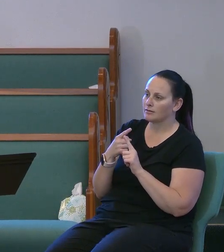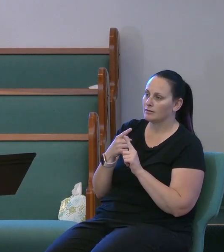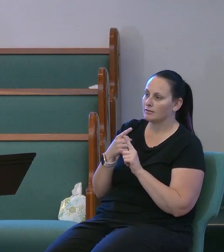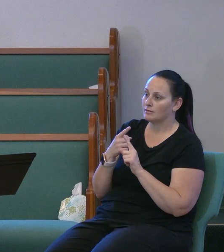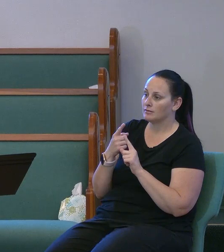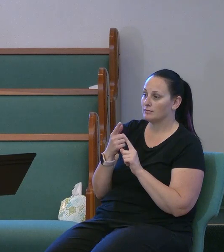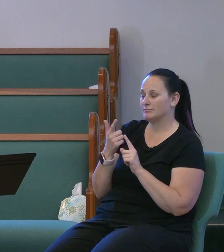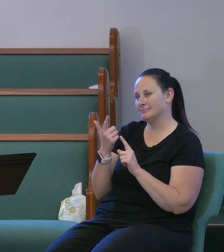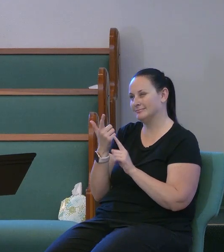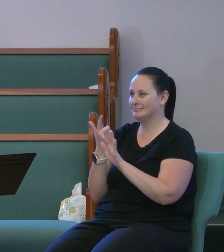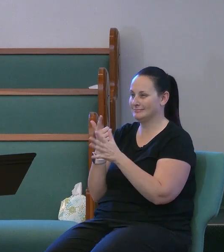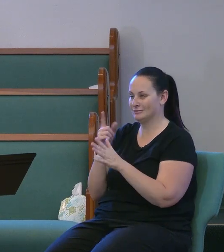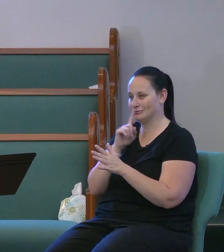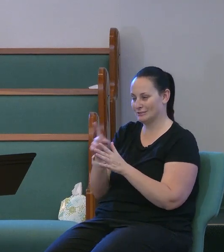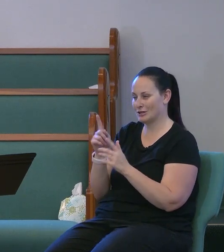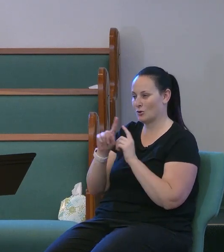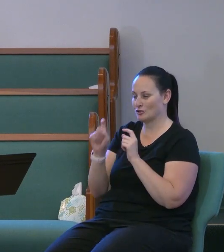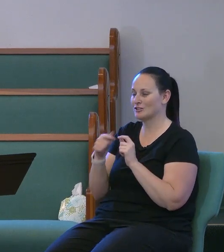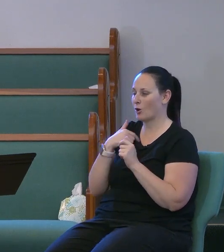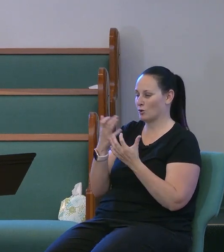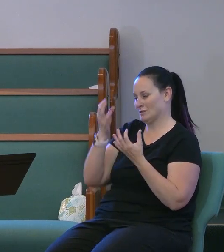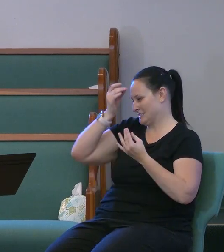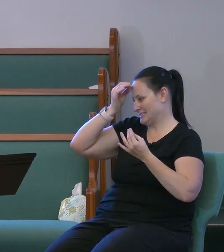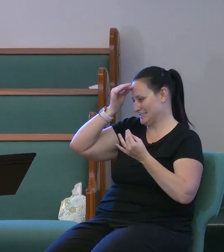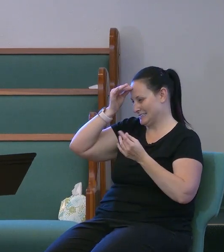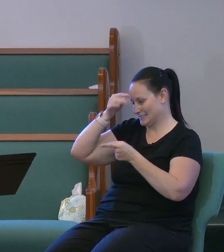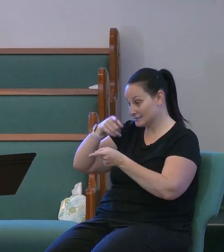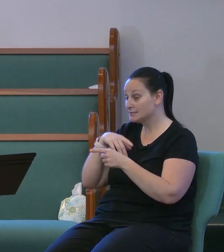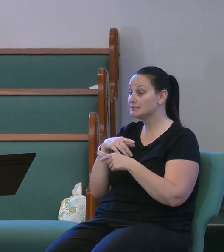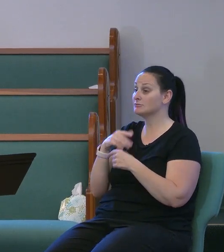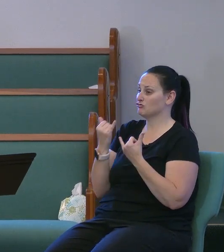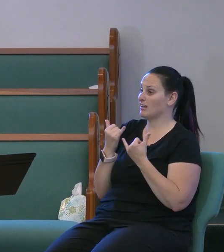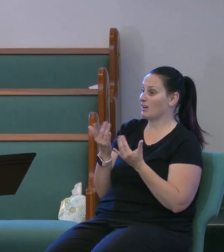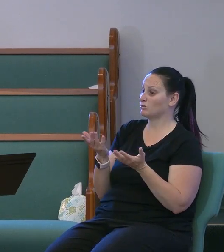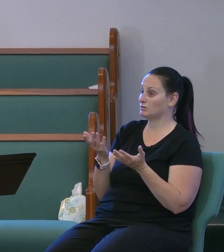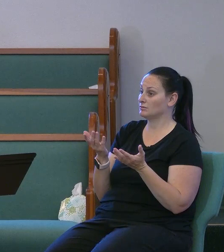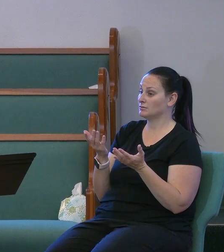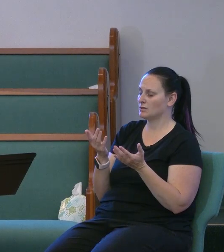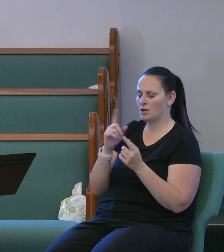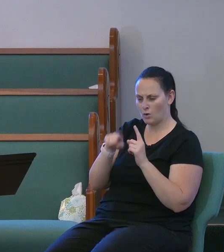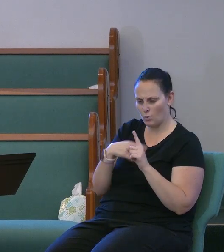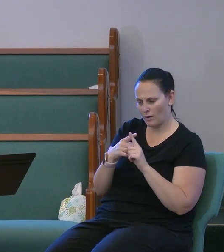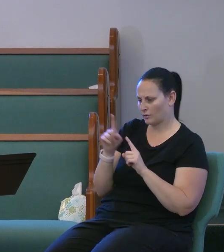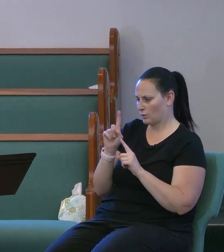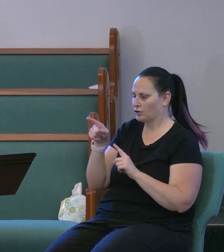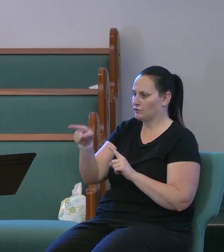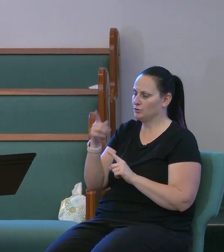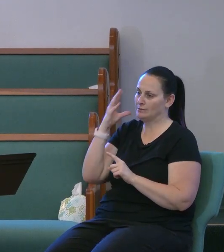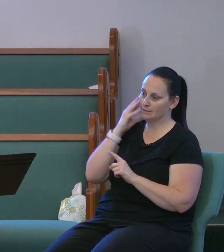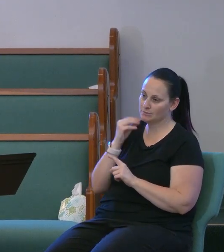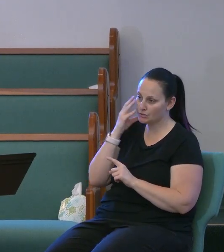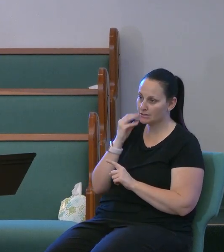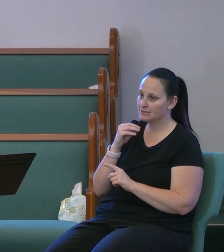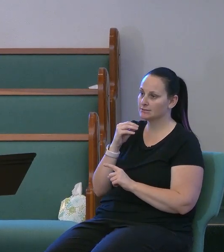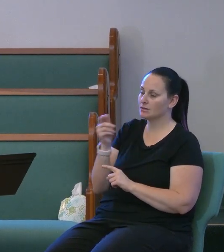It is a provocative question that I invite you to think about in this moment. When and where have you